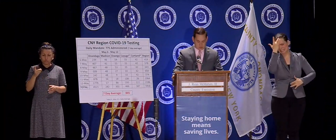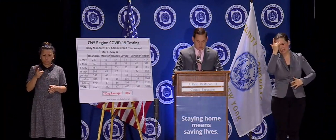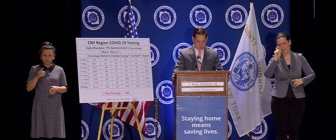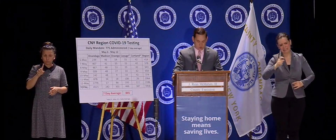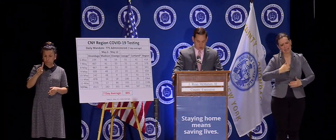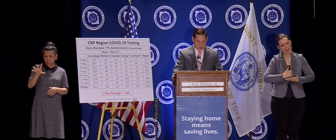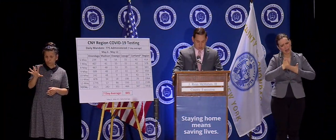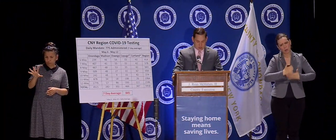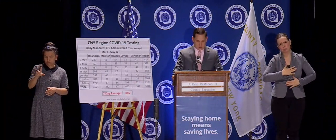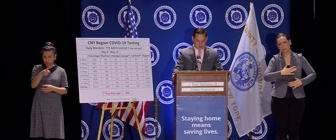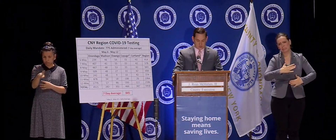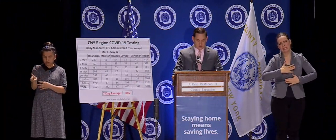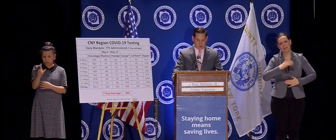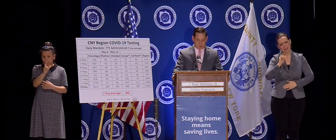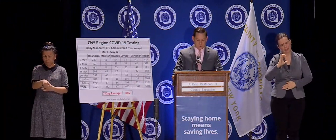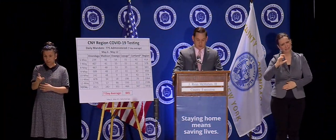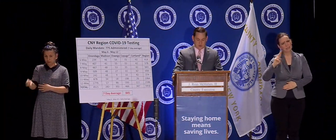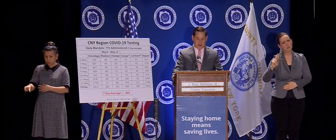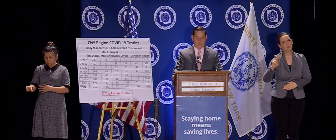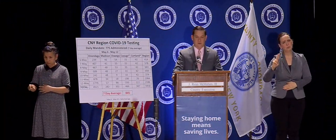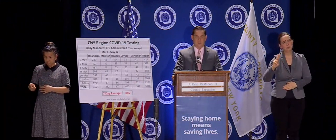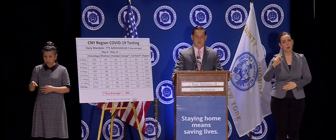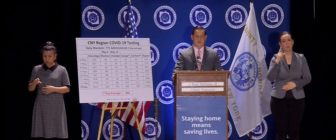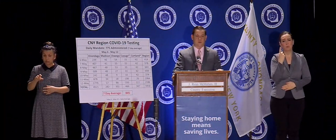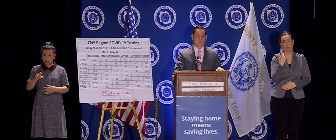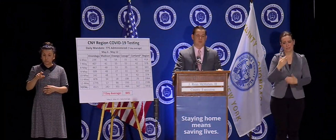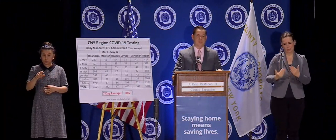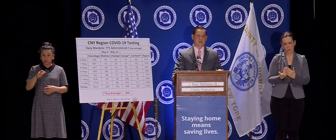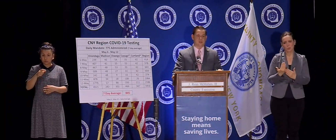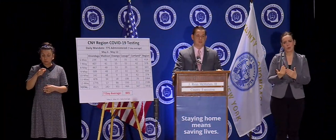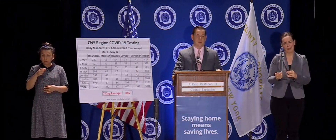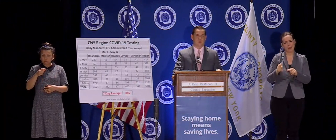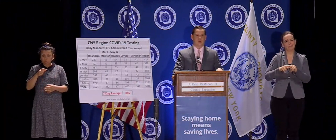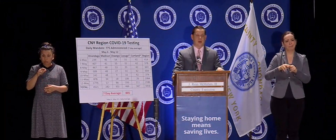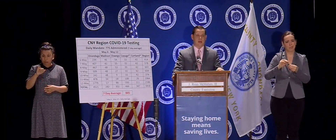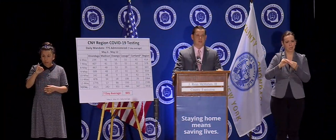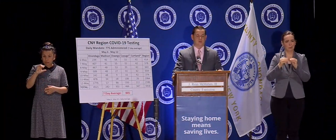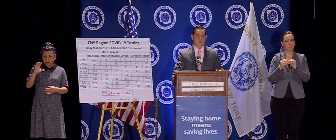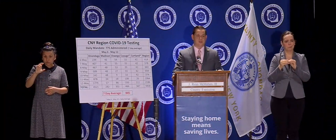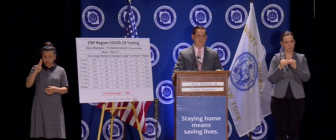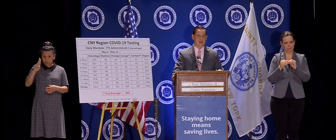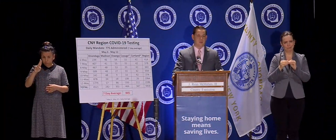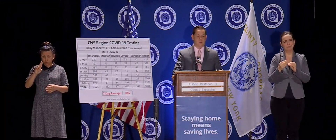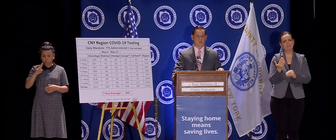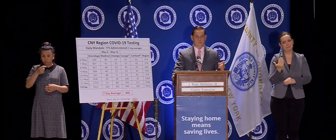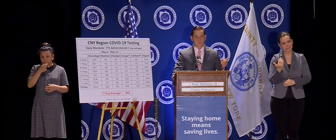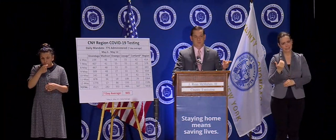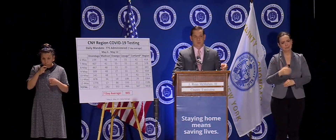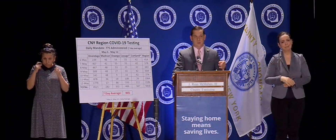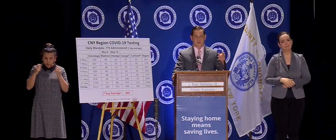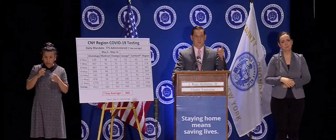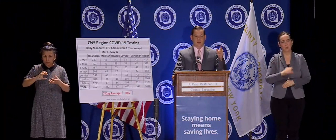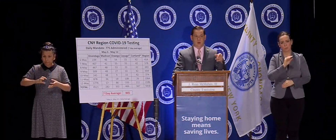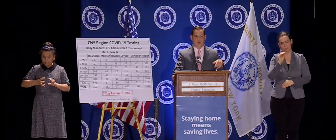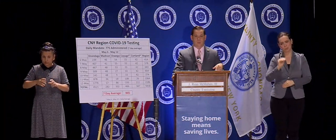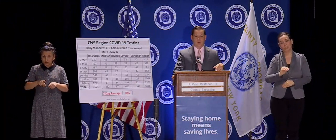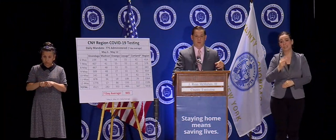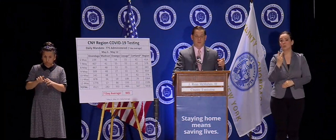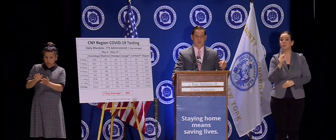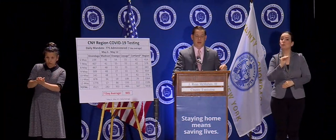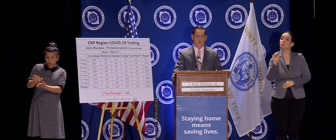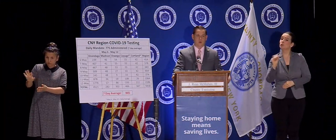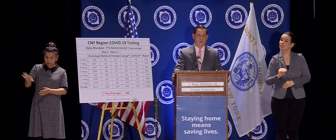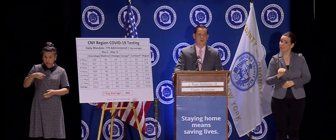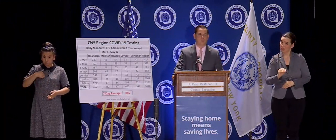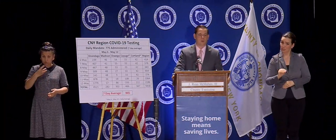an ICU. This is 2% of our active cases. So the percentages are actually very stable. The numbers might go up 1